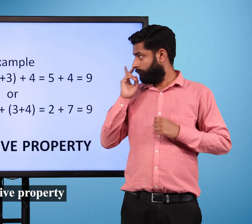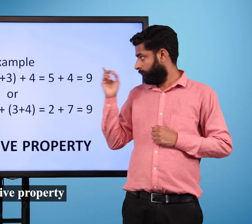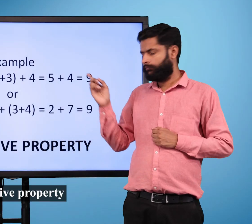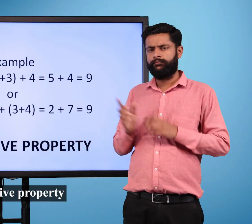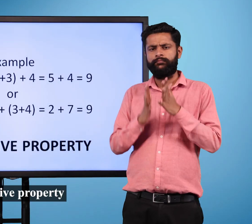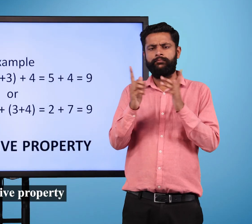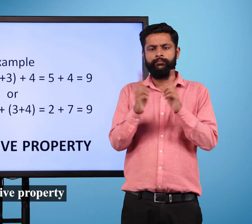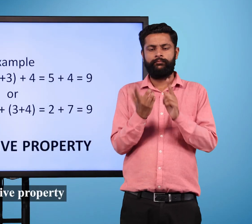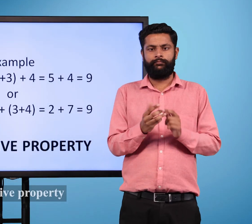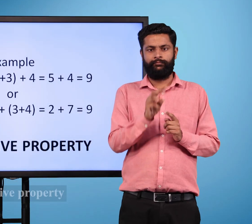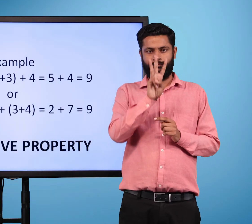Associative property.